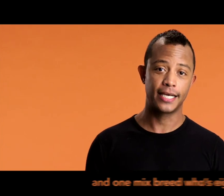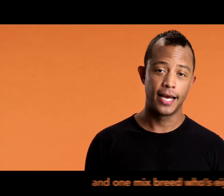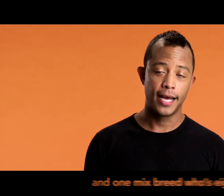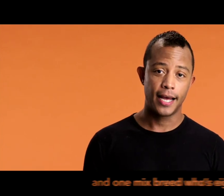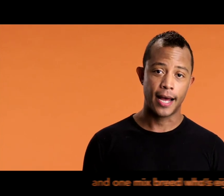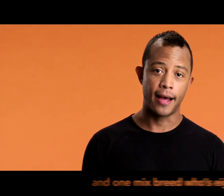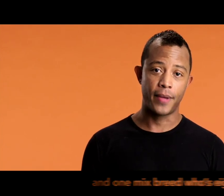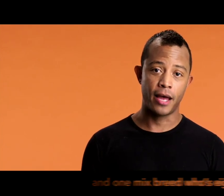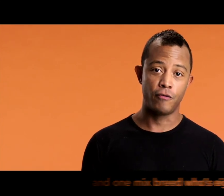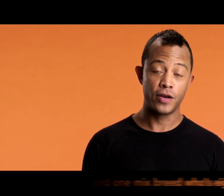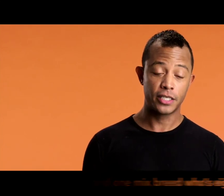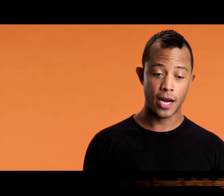8.